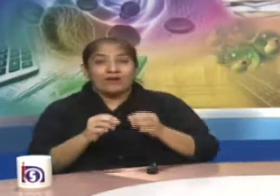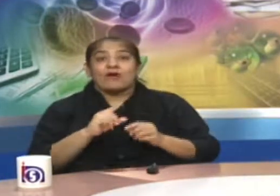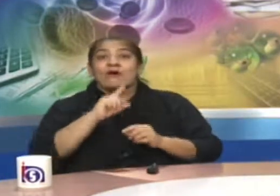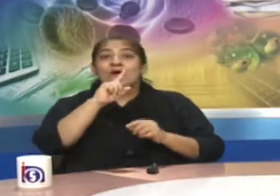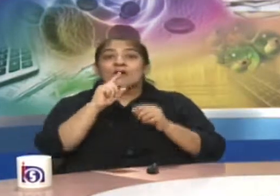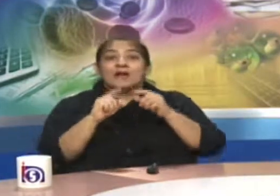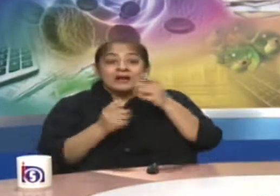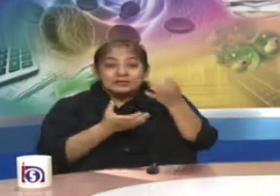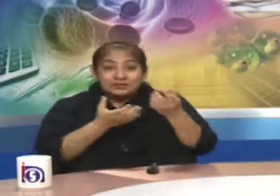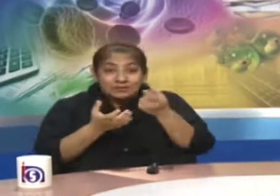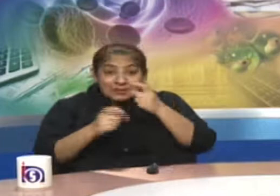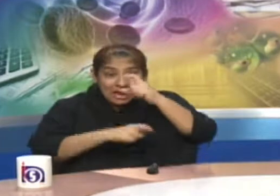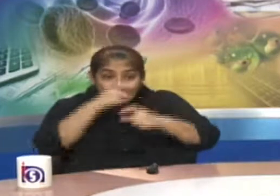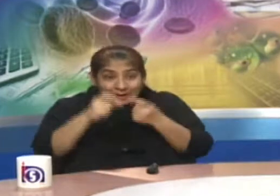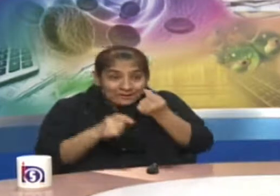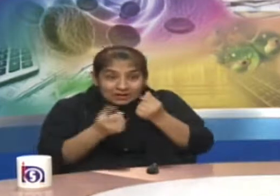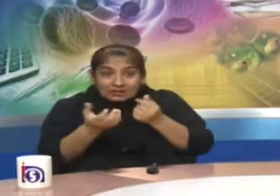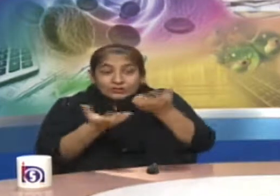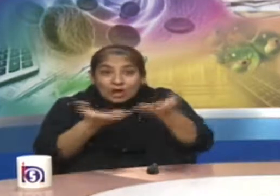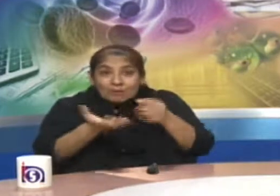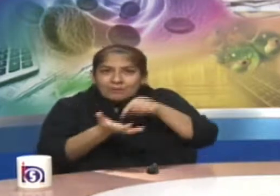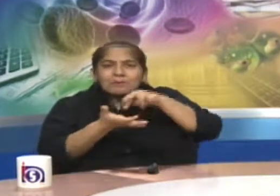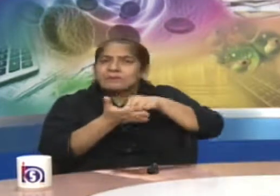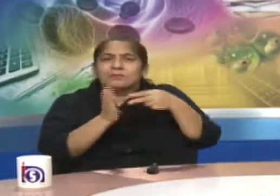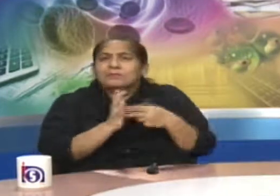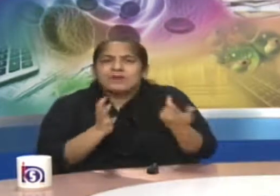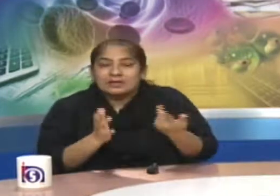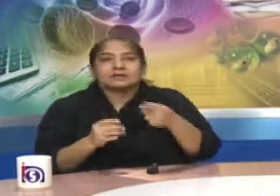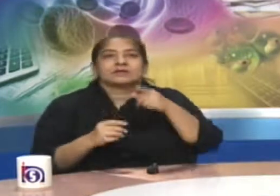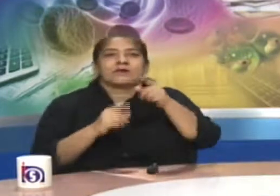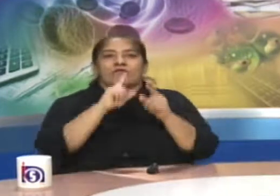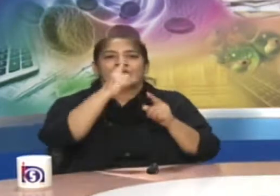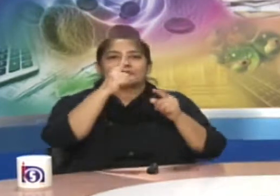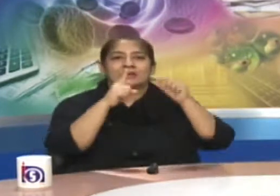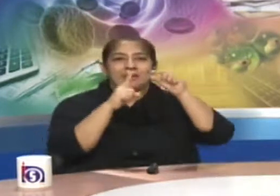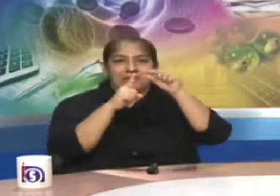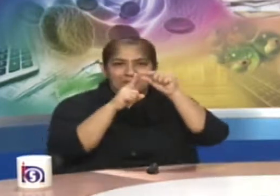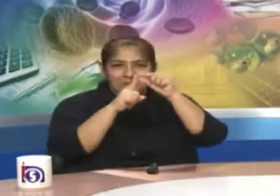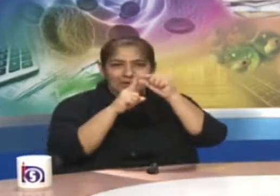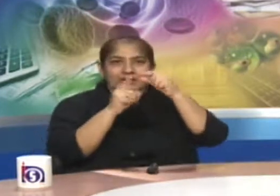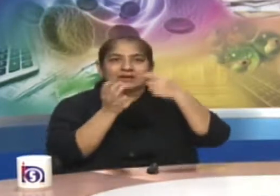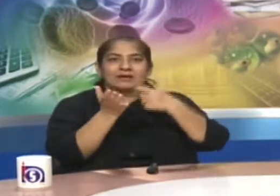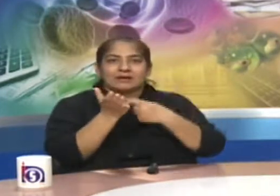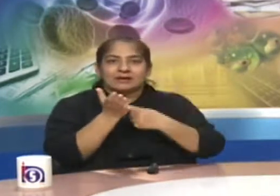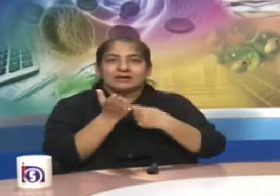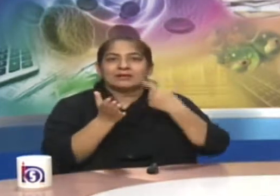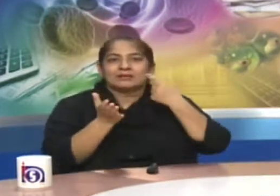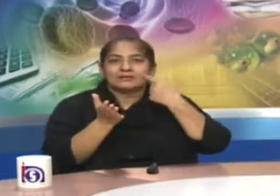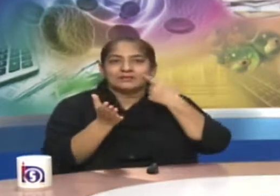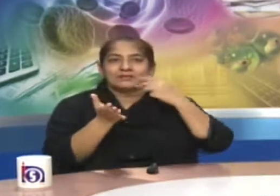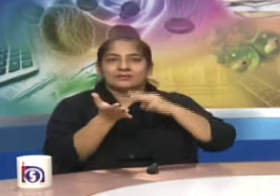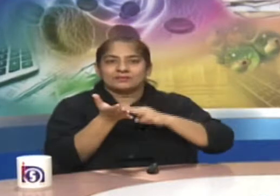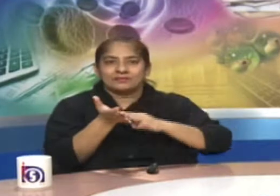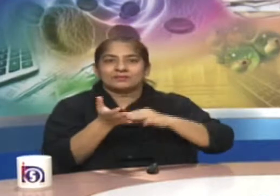groups we can understand this concept. The first one is